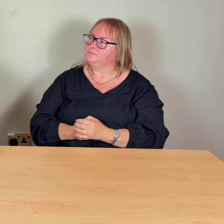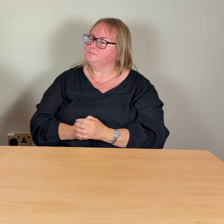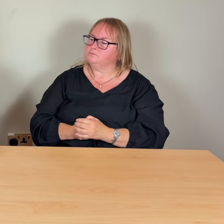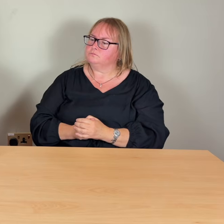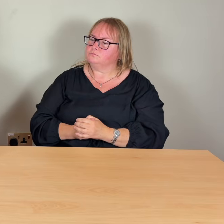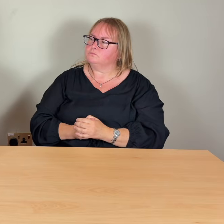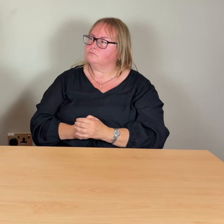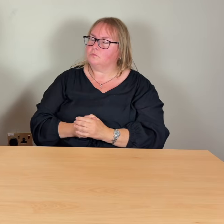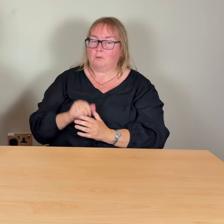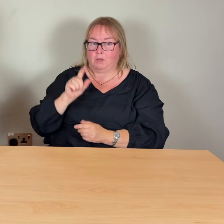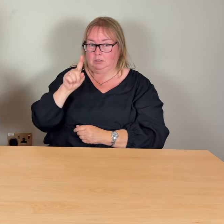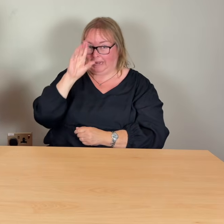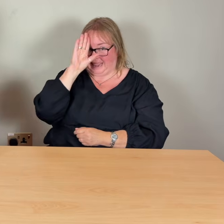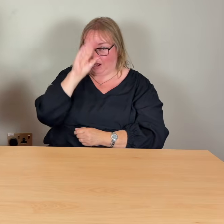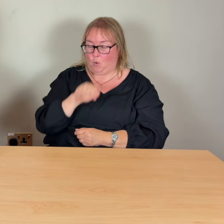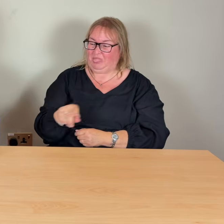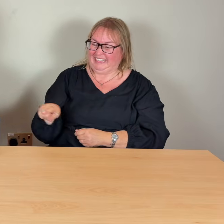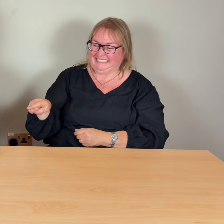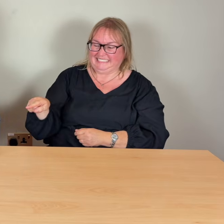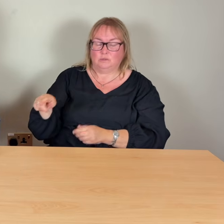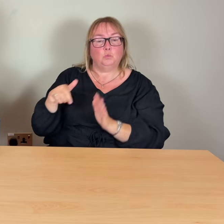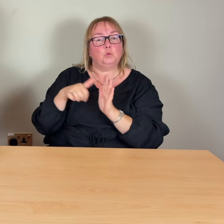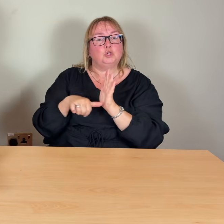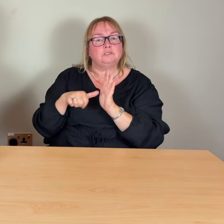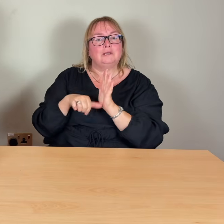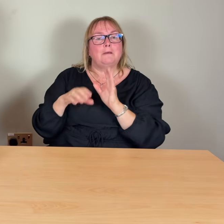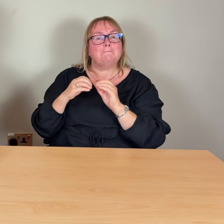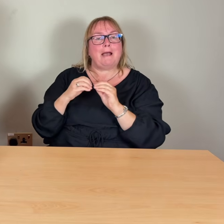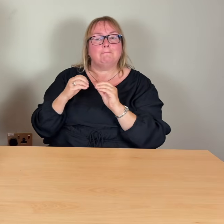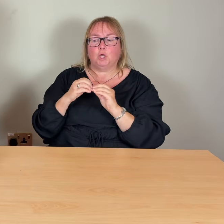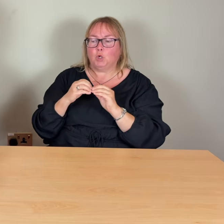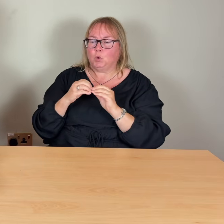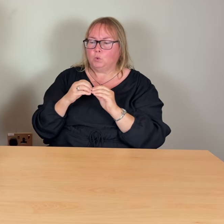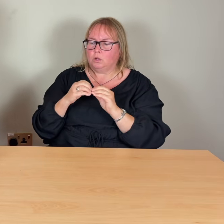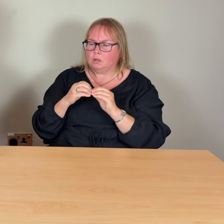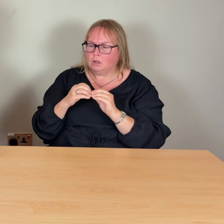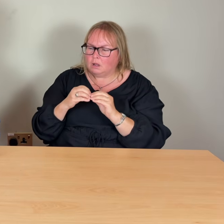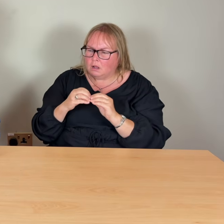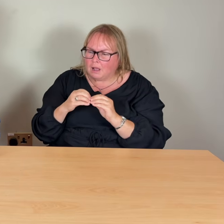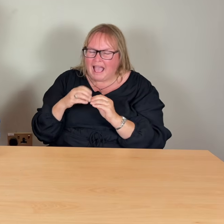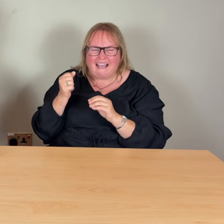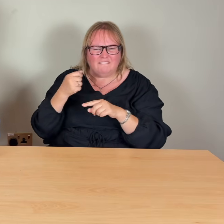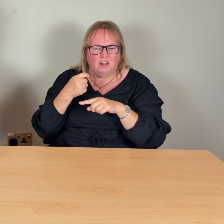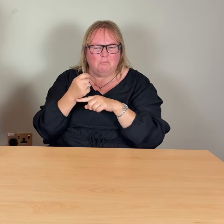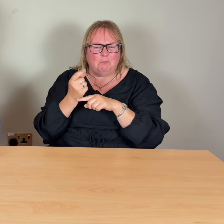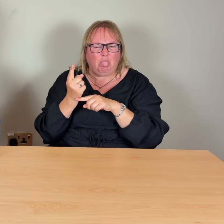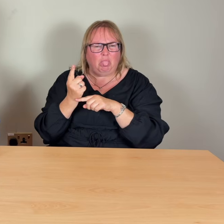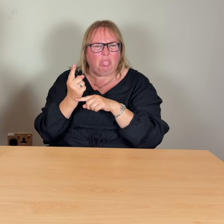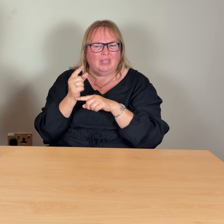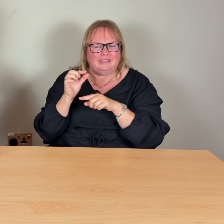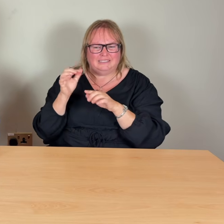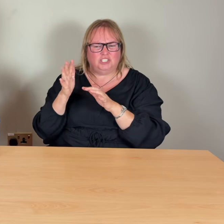Just one word of warning with bamboo, if you do see any large splinters,